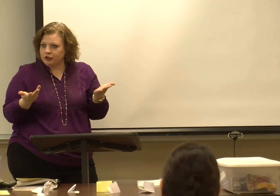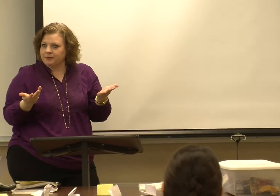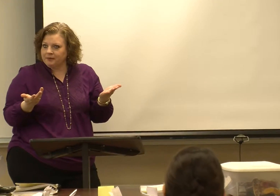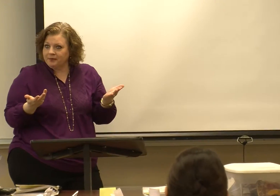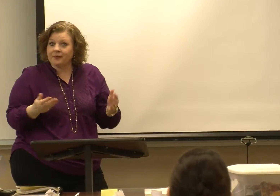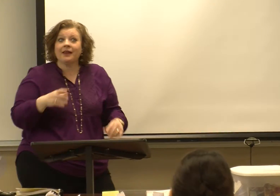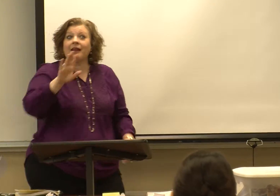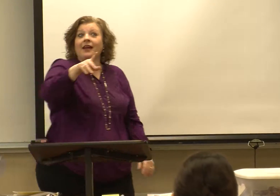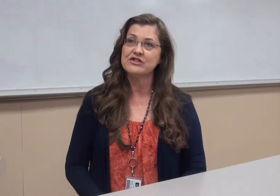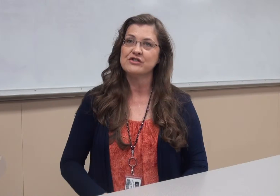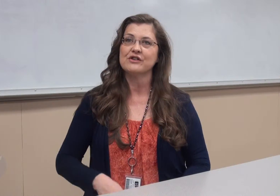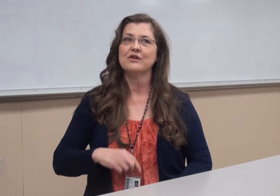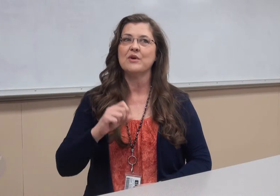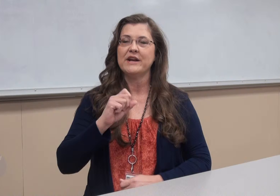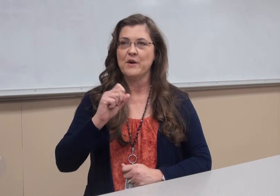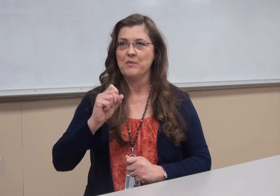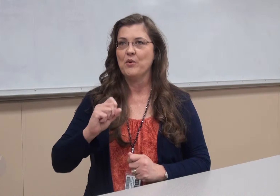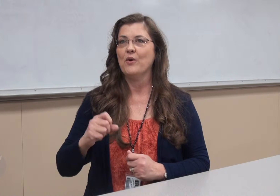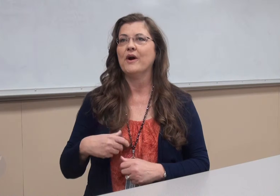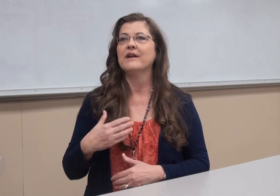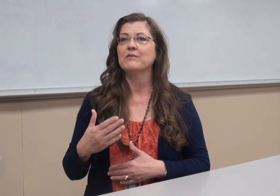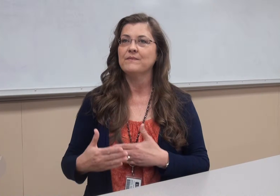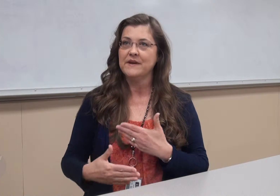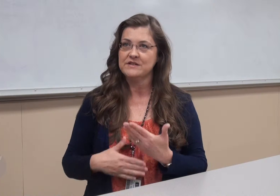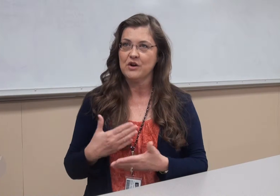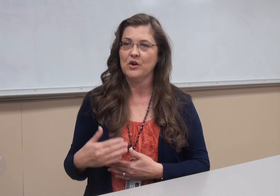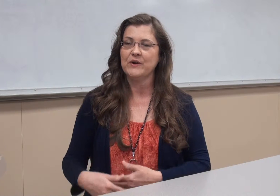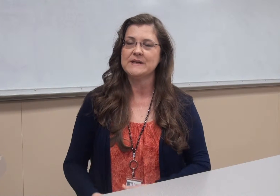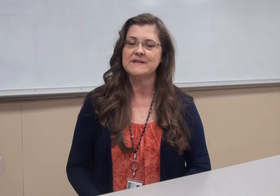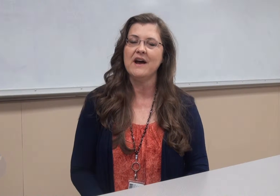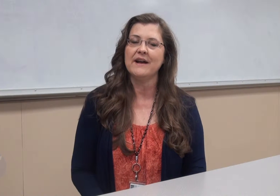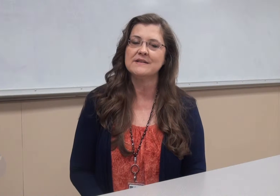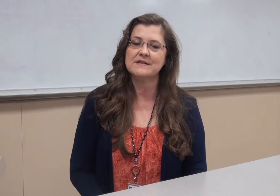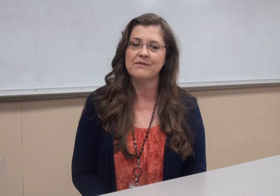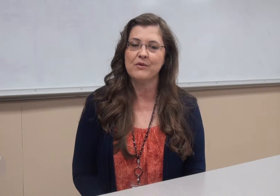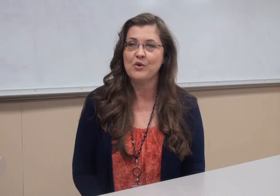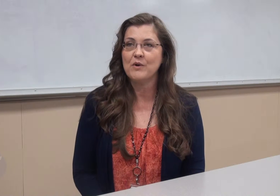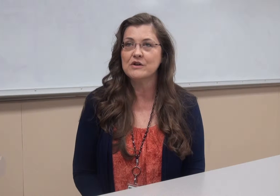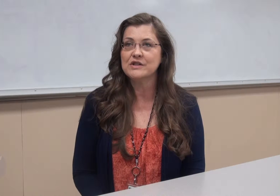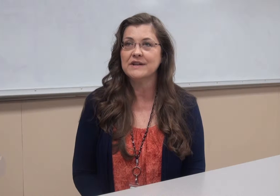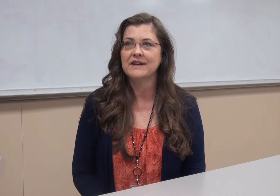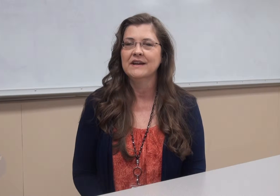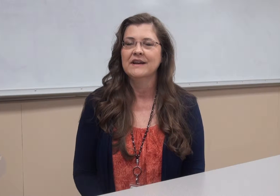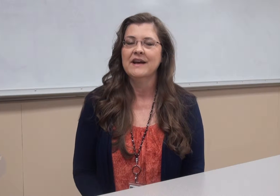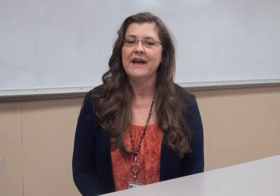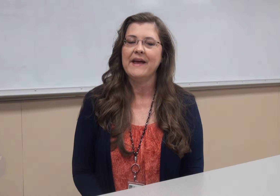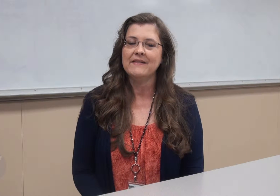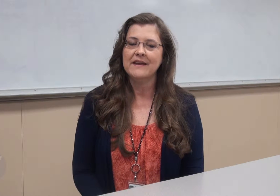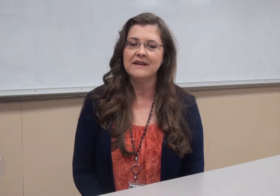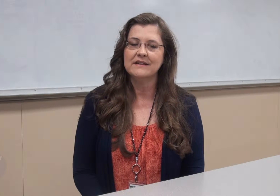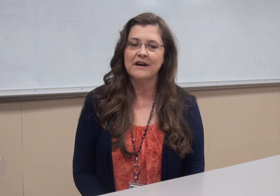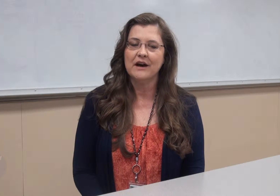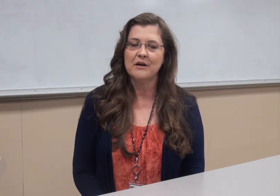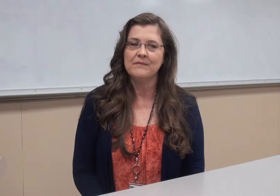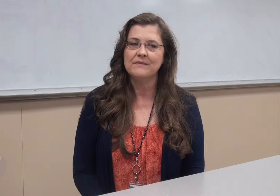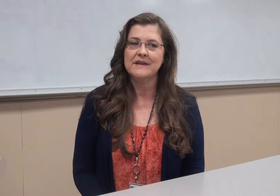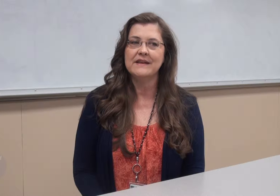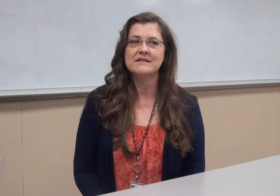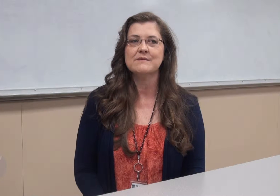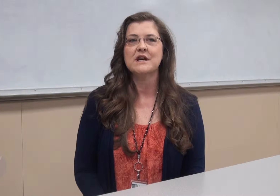is done in gesture or writing on the board, and they start learning sign. It's through immersion. And then they sometimes